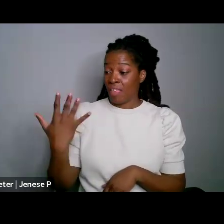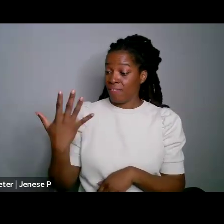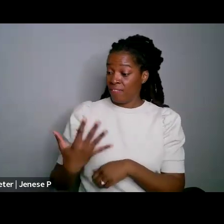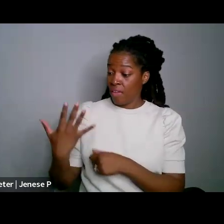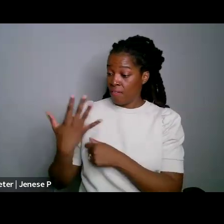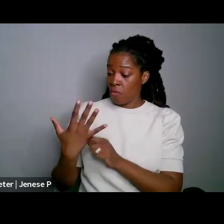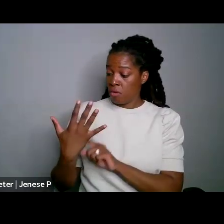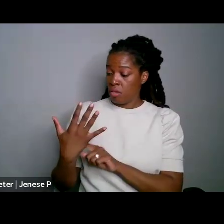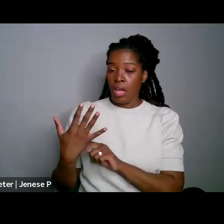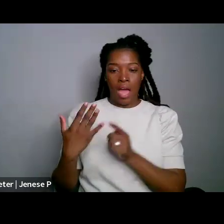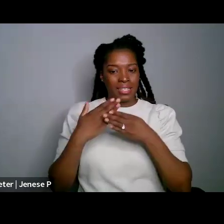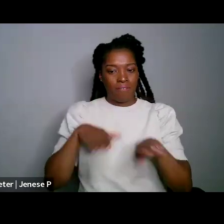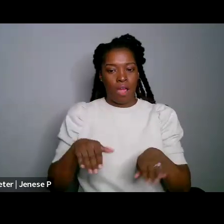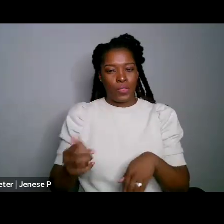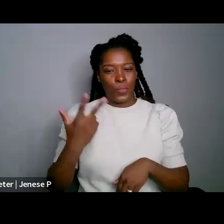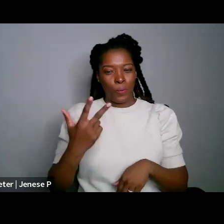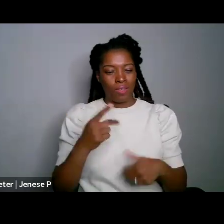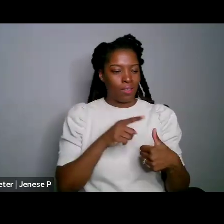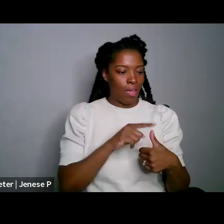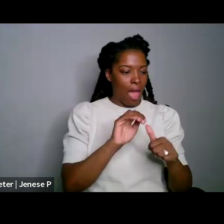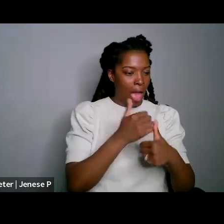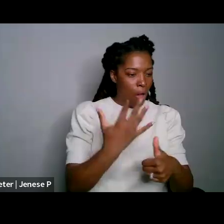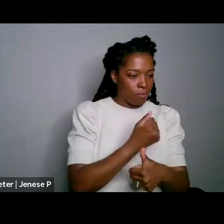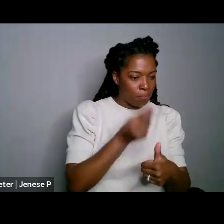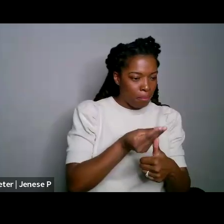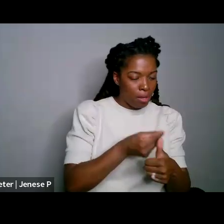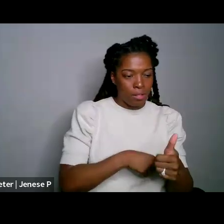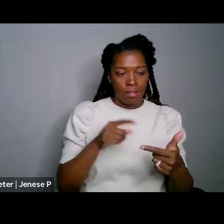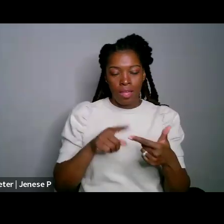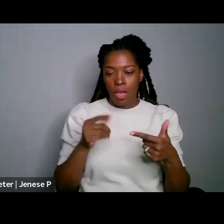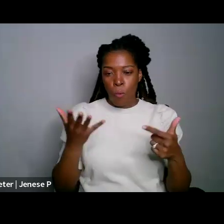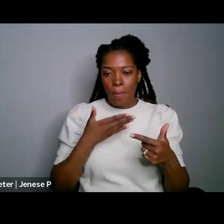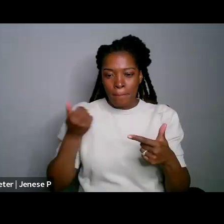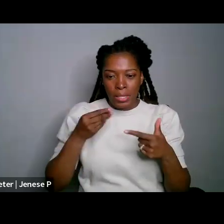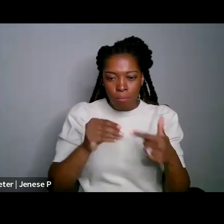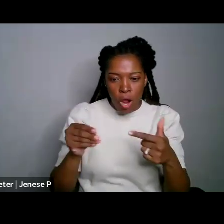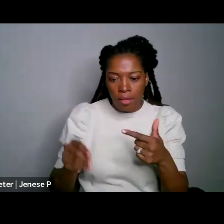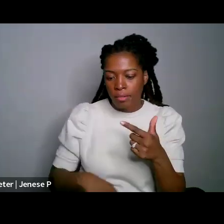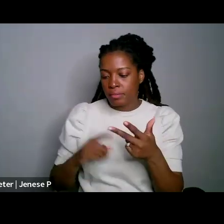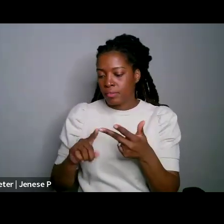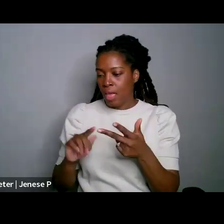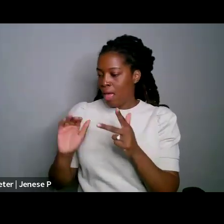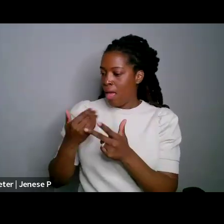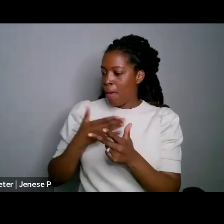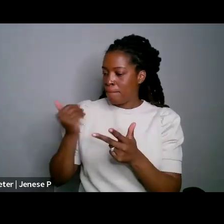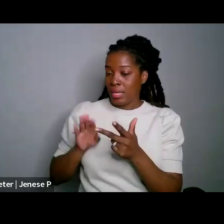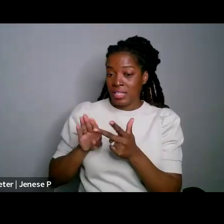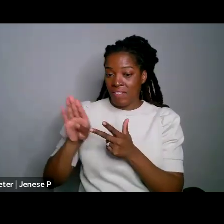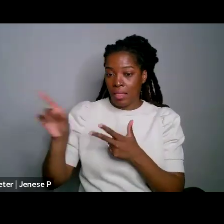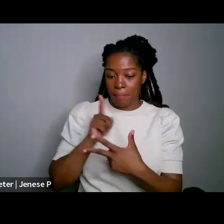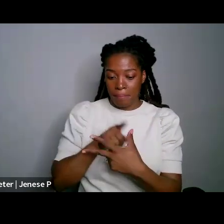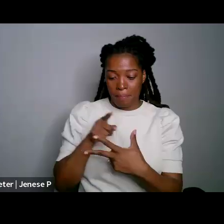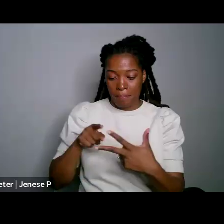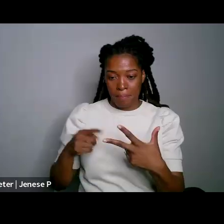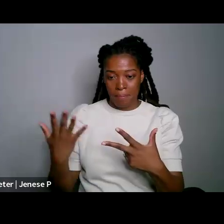money? What's the best way to market? And what's the best way for me to develop? Okay. And if you can